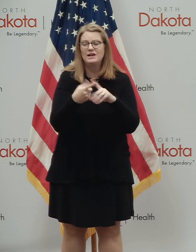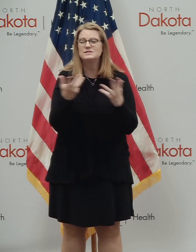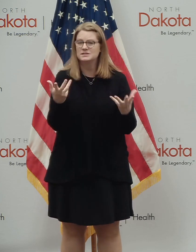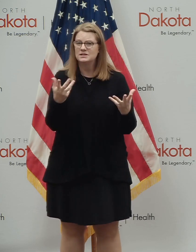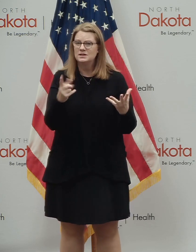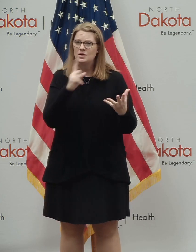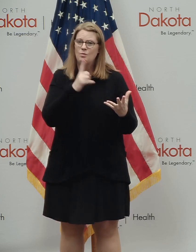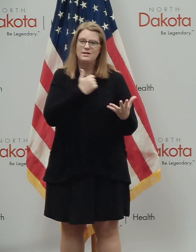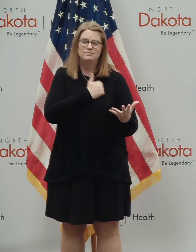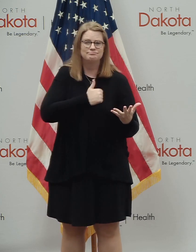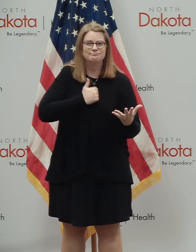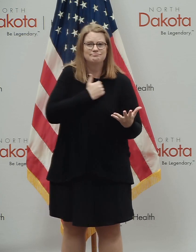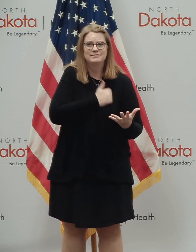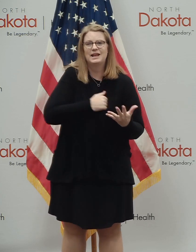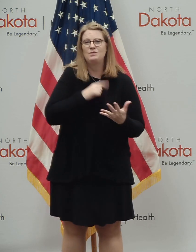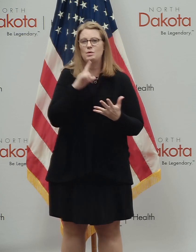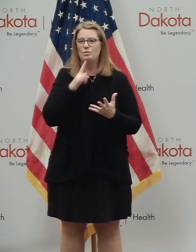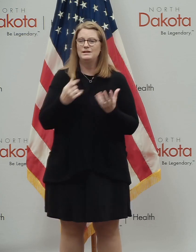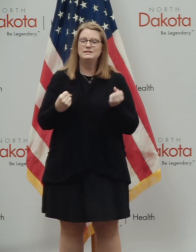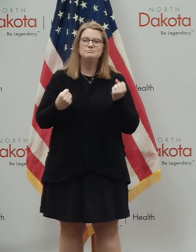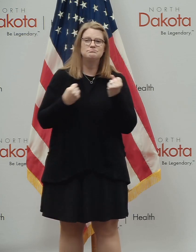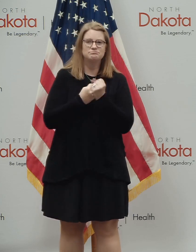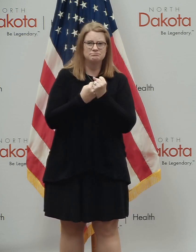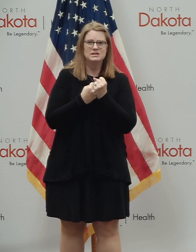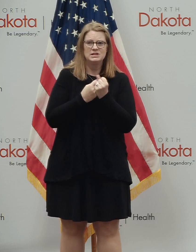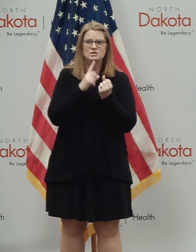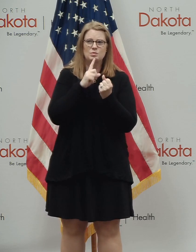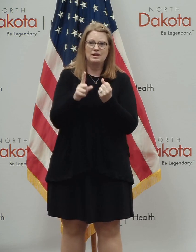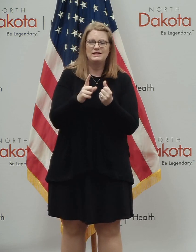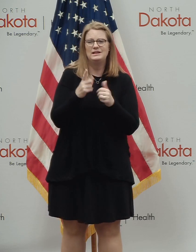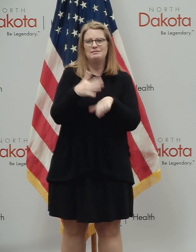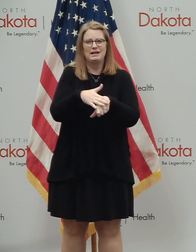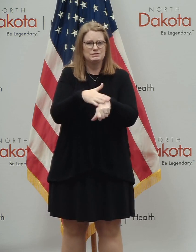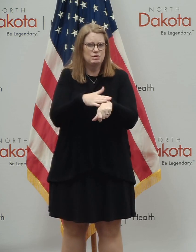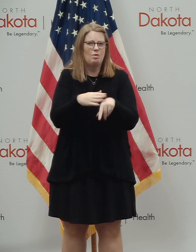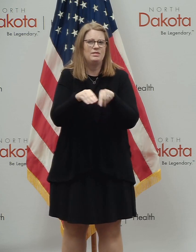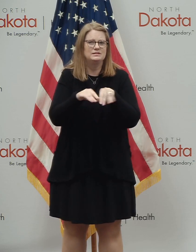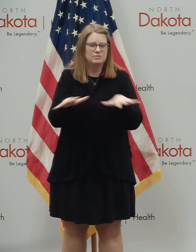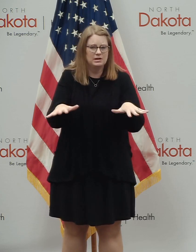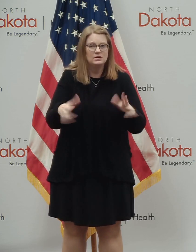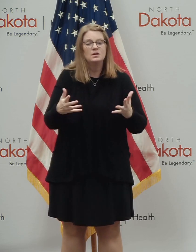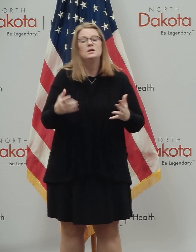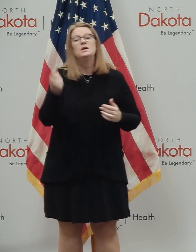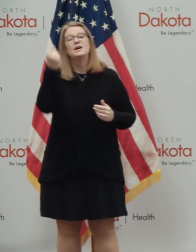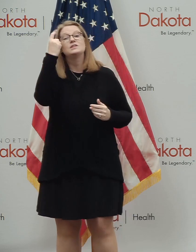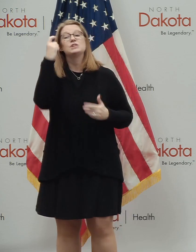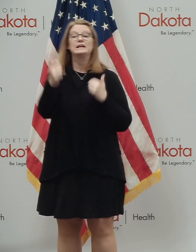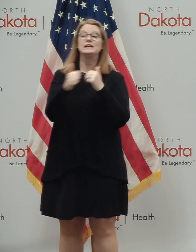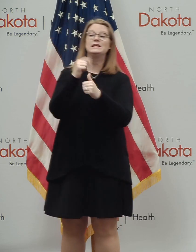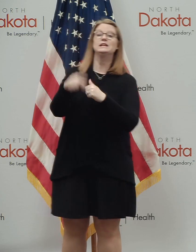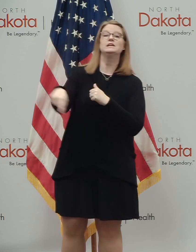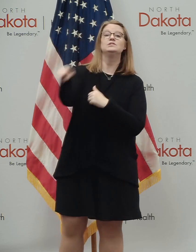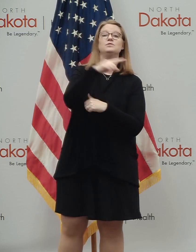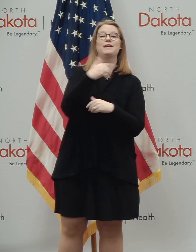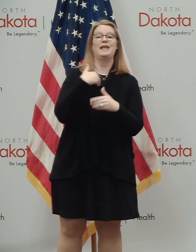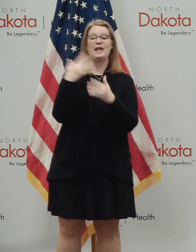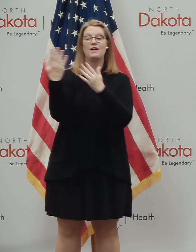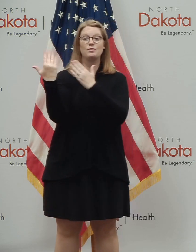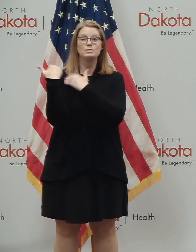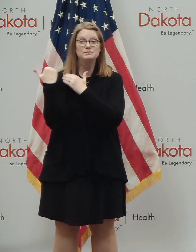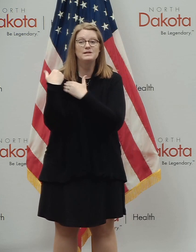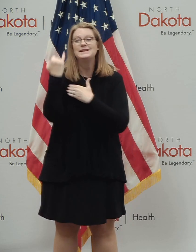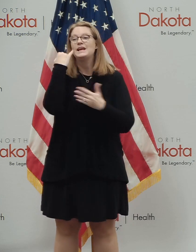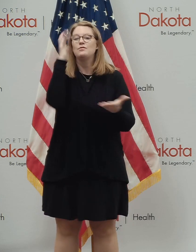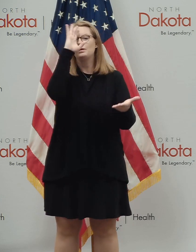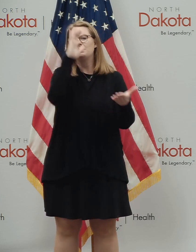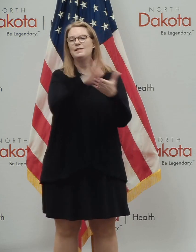and our determination to stem this tide. And we know that each of us have a role to play. If we believe in liberty